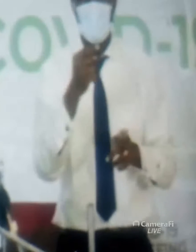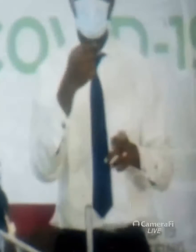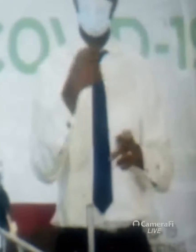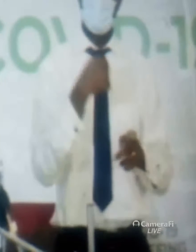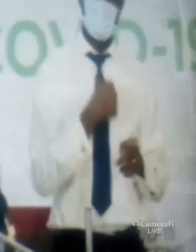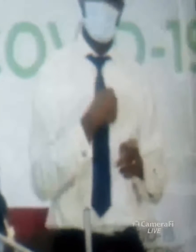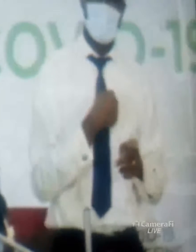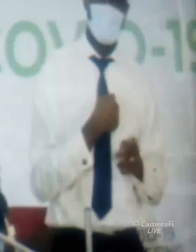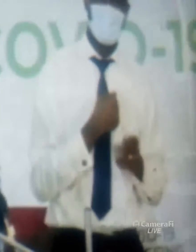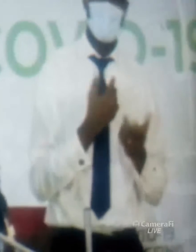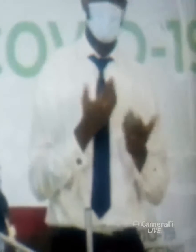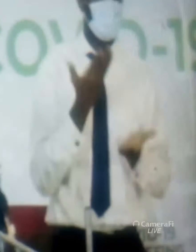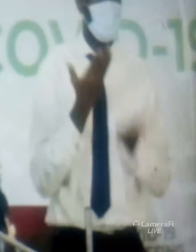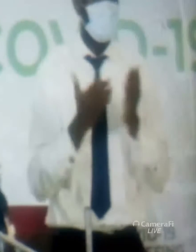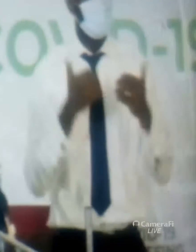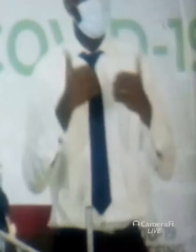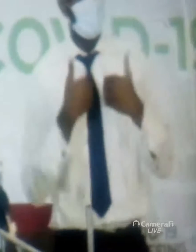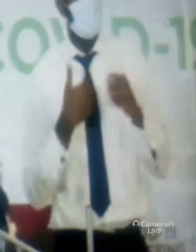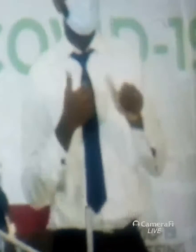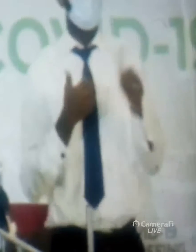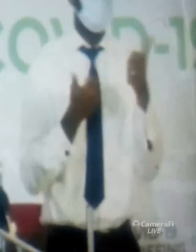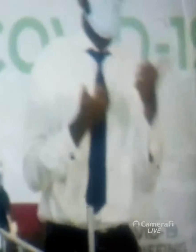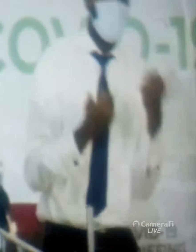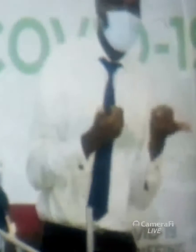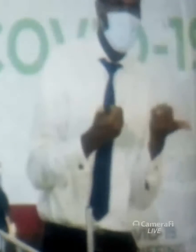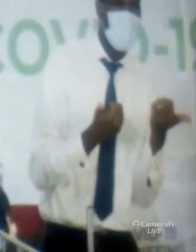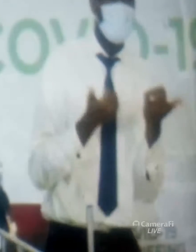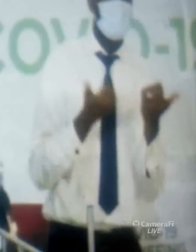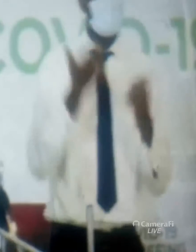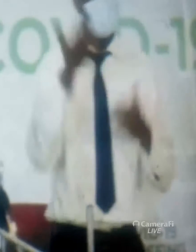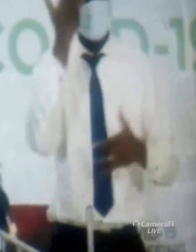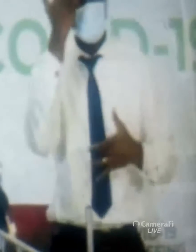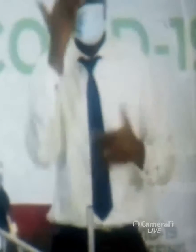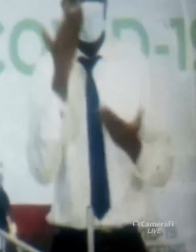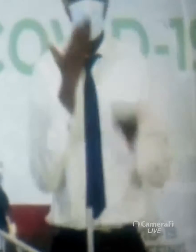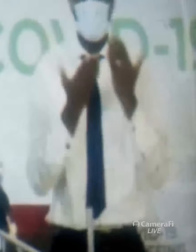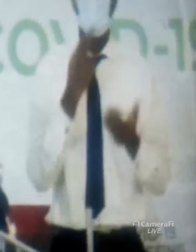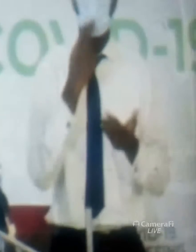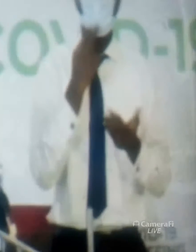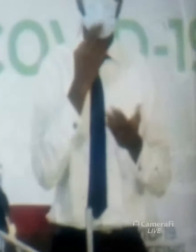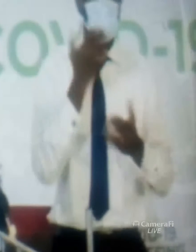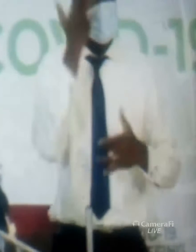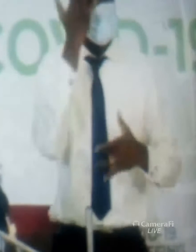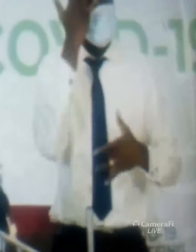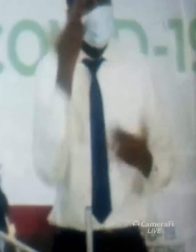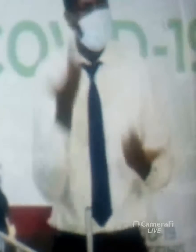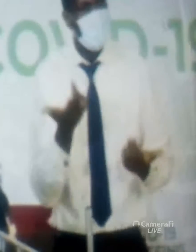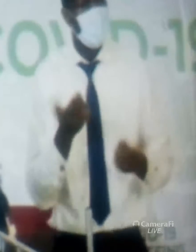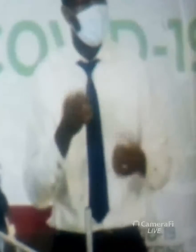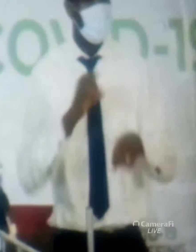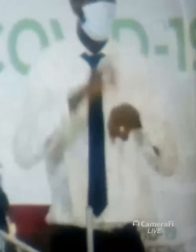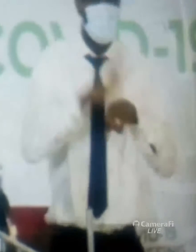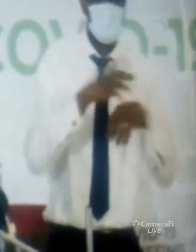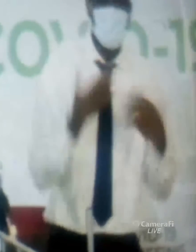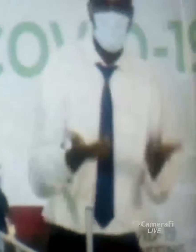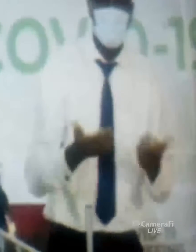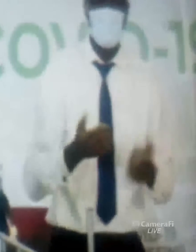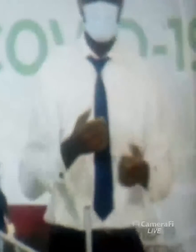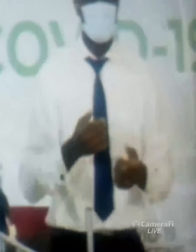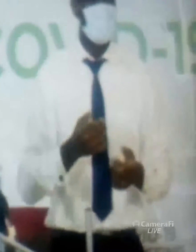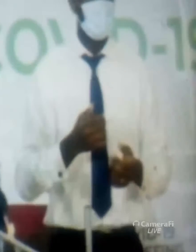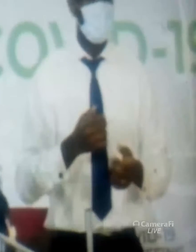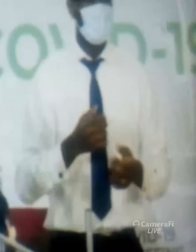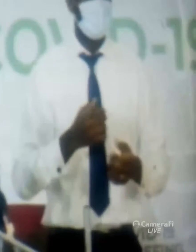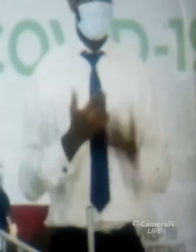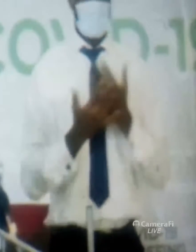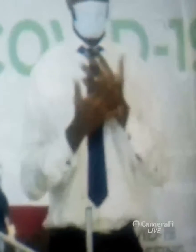that might have other conditions such as diabetes, hypertension, malaria, other treatable conditions that